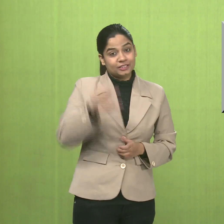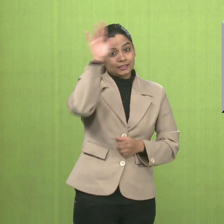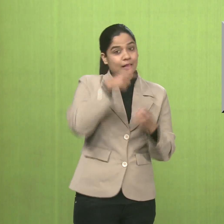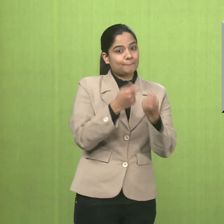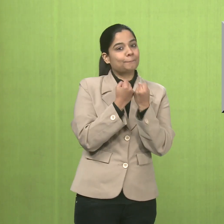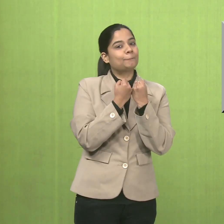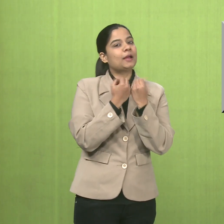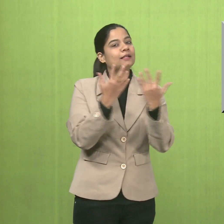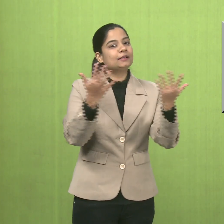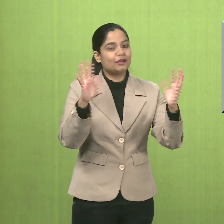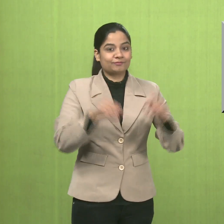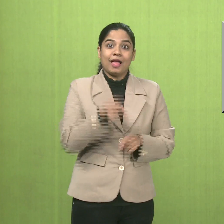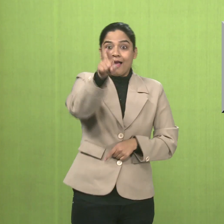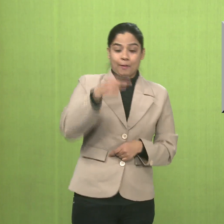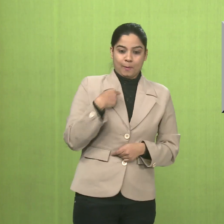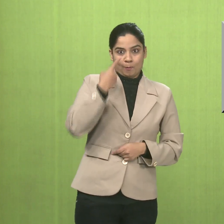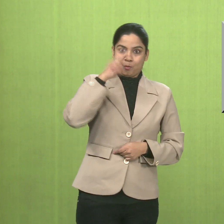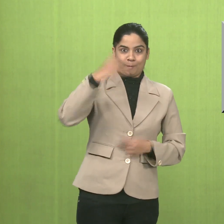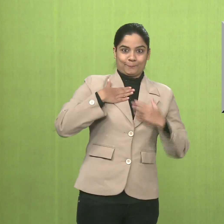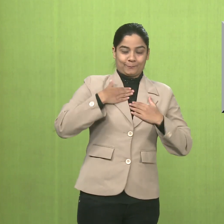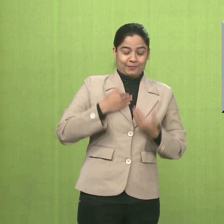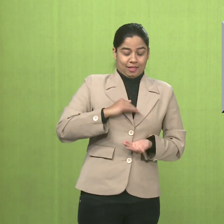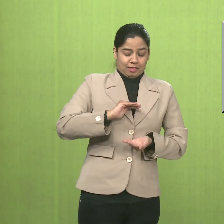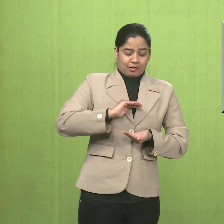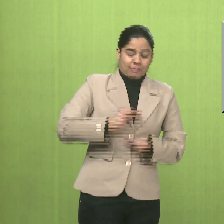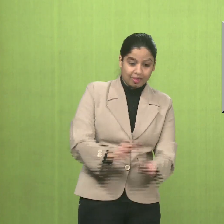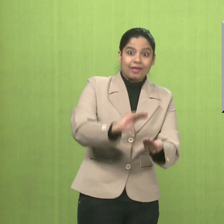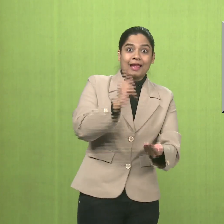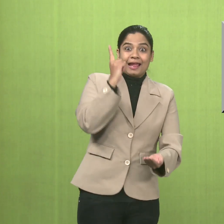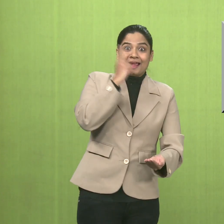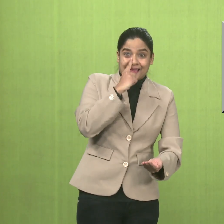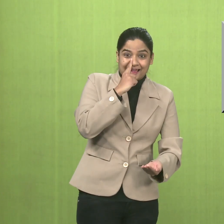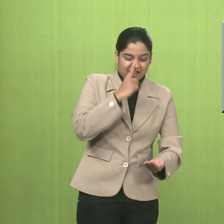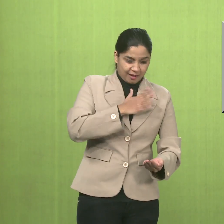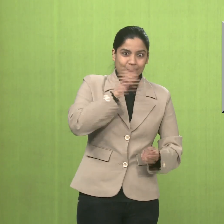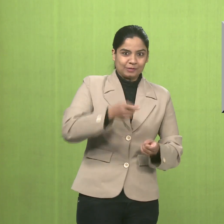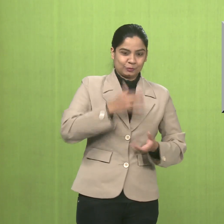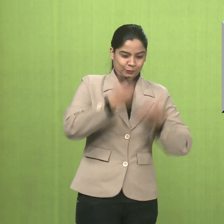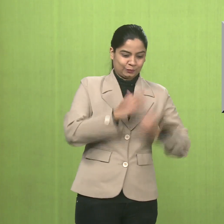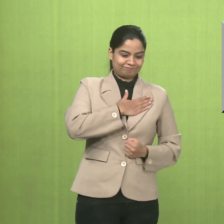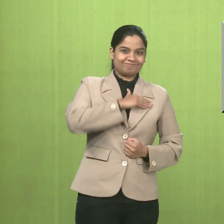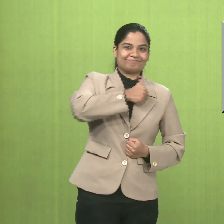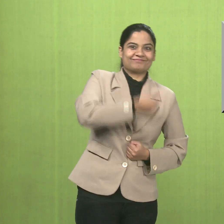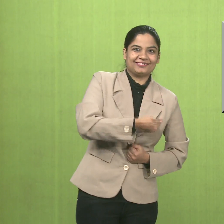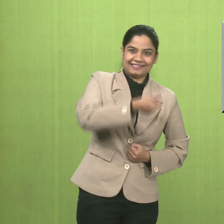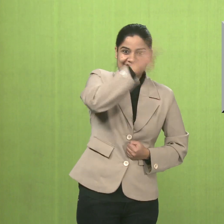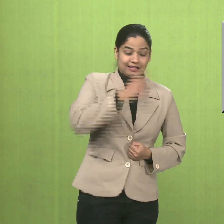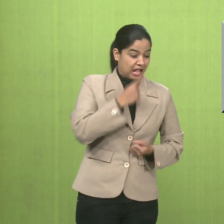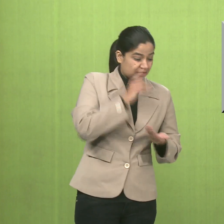very weak. And this is not just one case, there are many cases. When a girl child is born, you won't believe that she